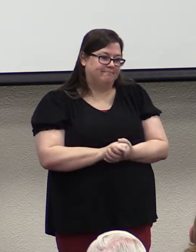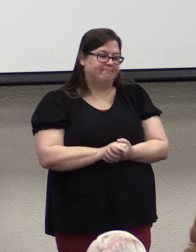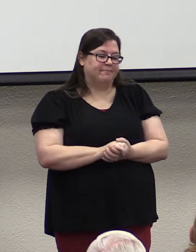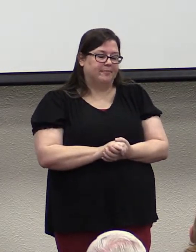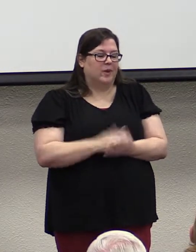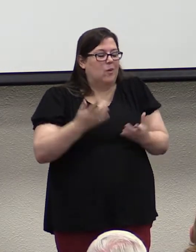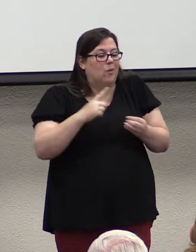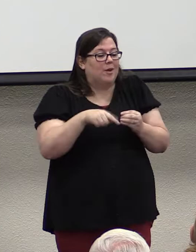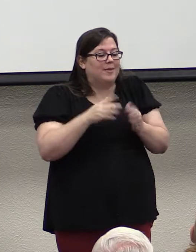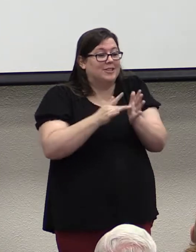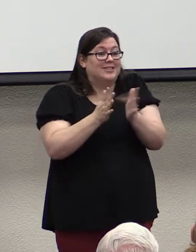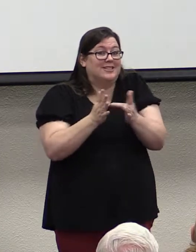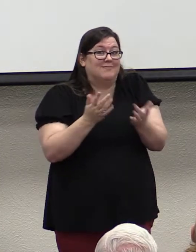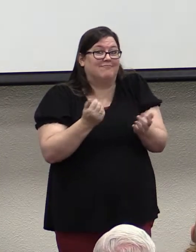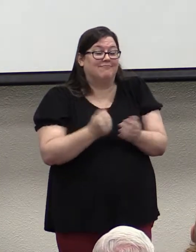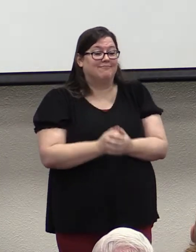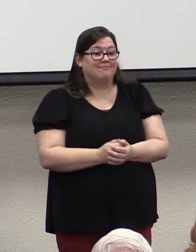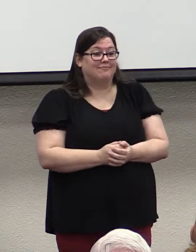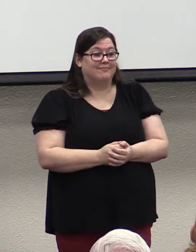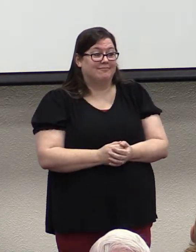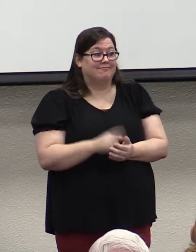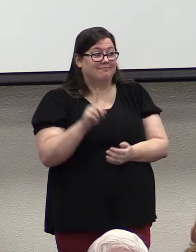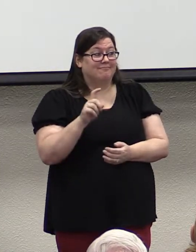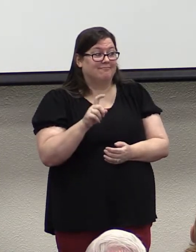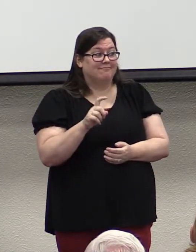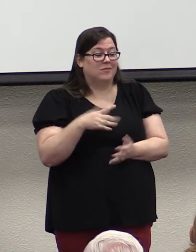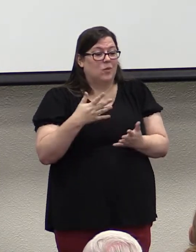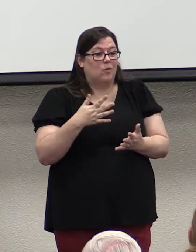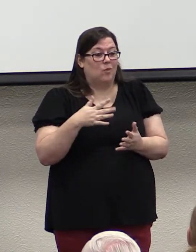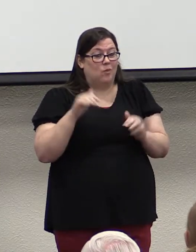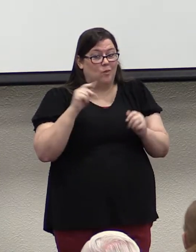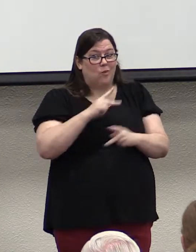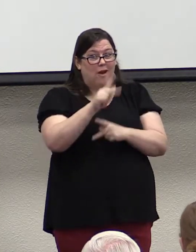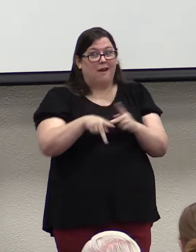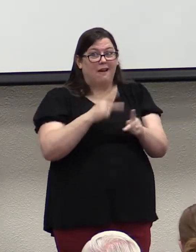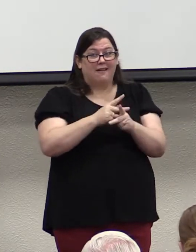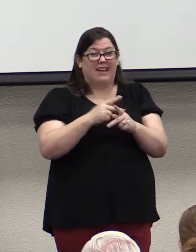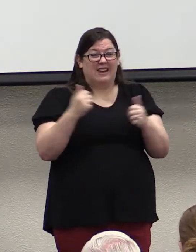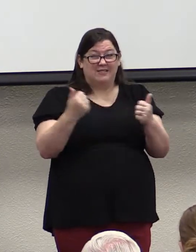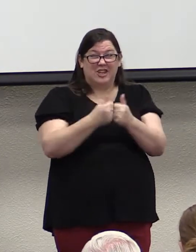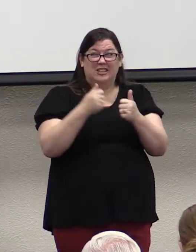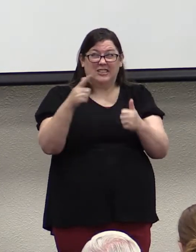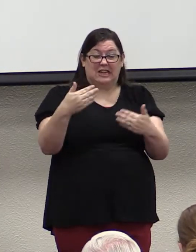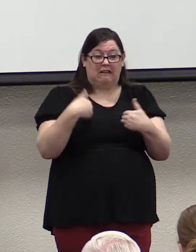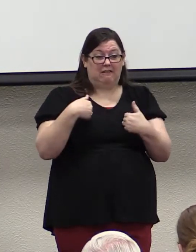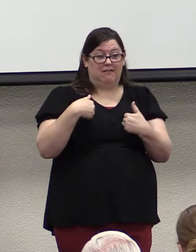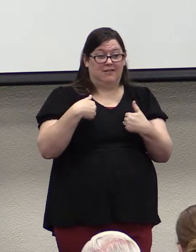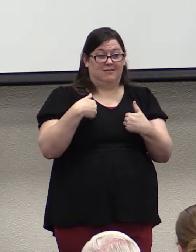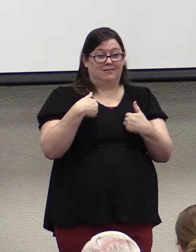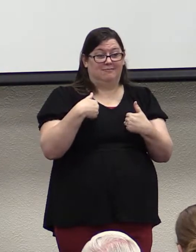What about Jesus? What sort of challenges did he have to go through?